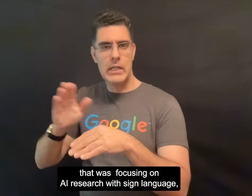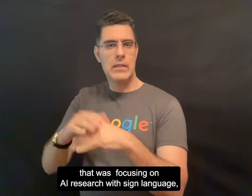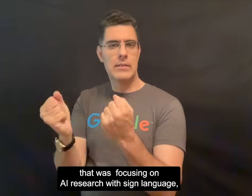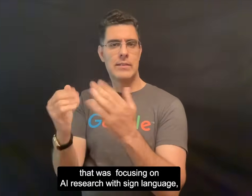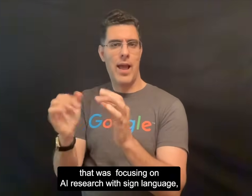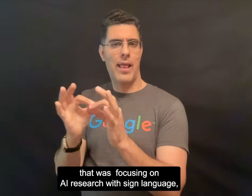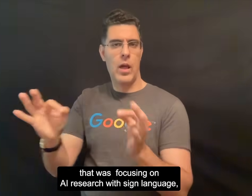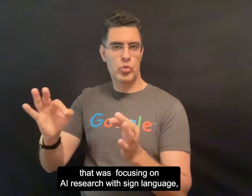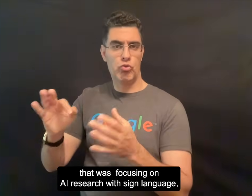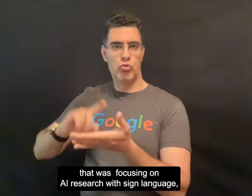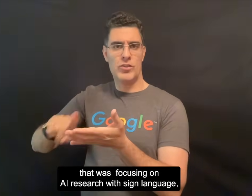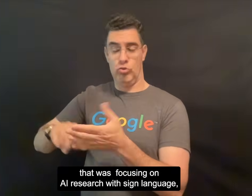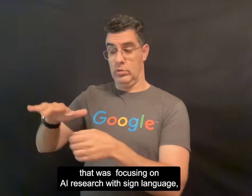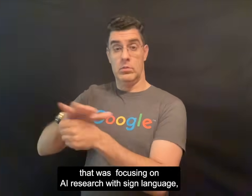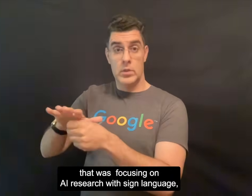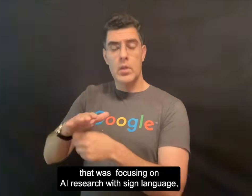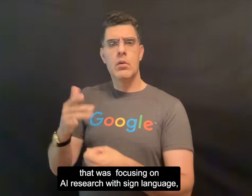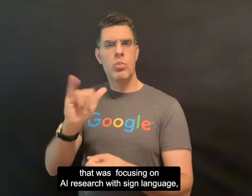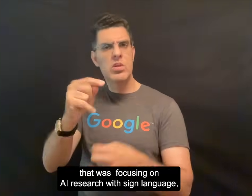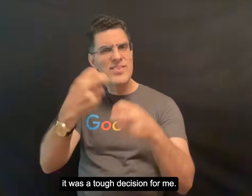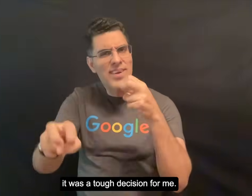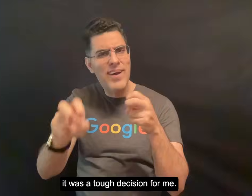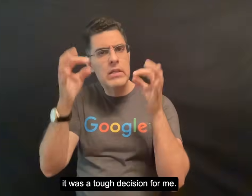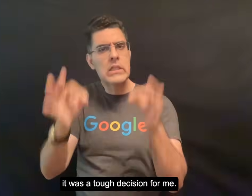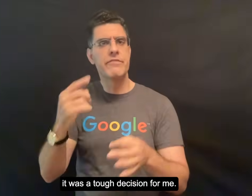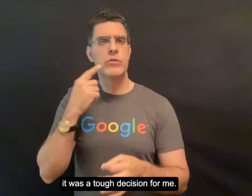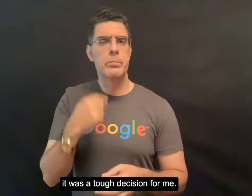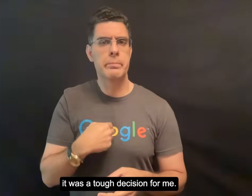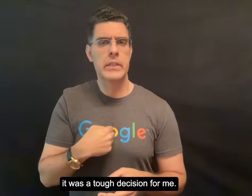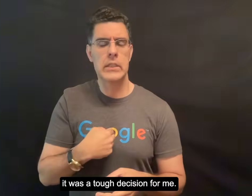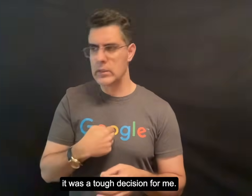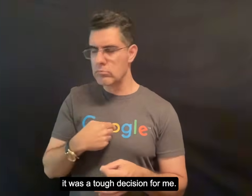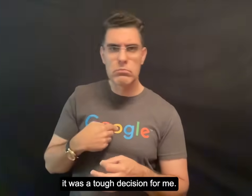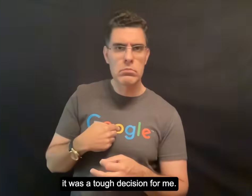sign language, it was a tough decision for me.